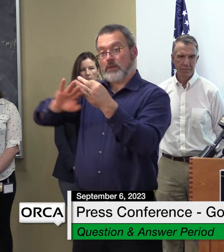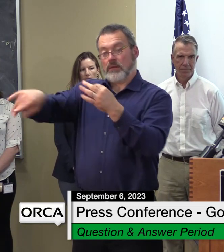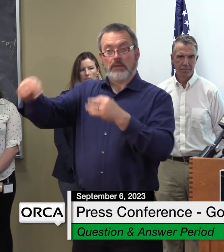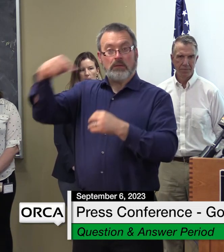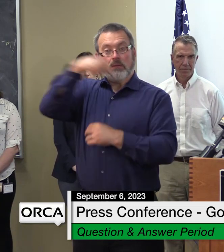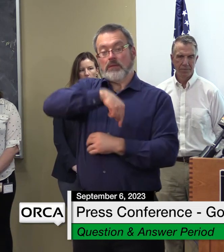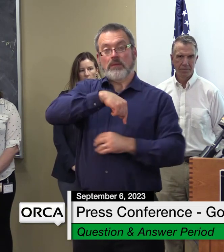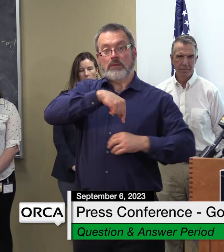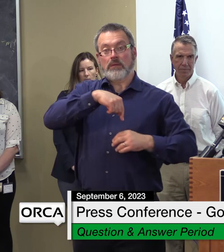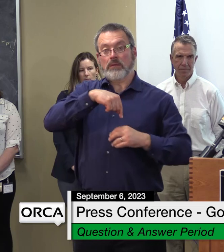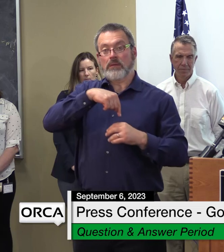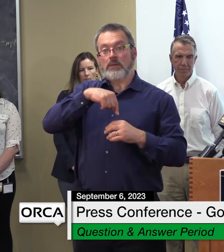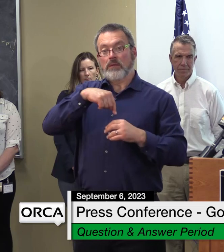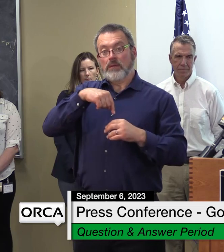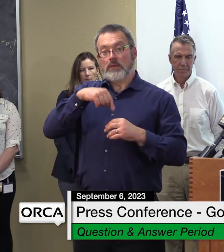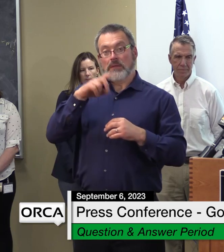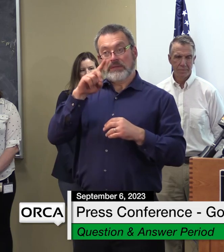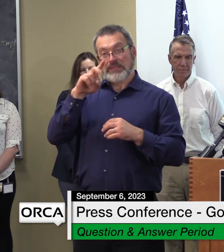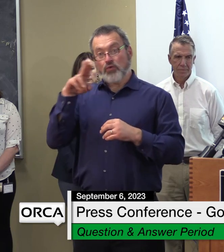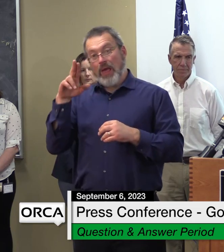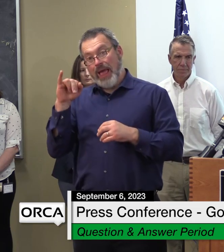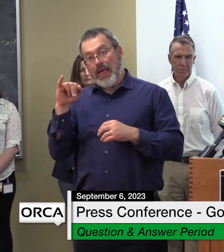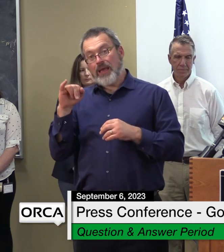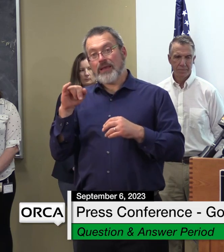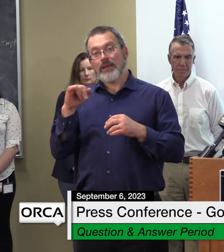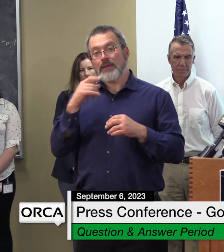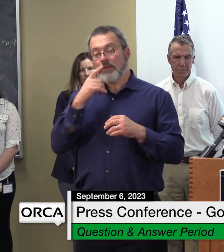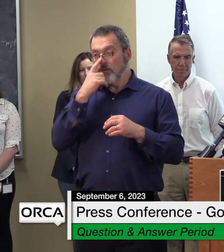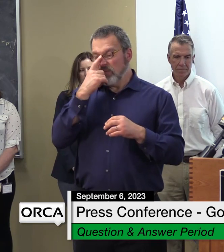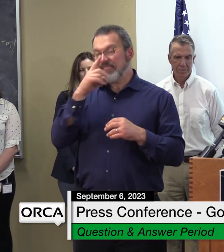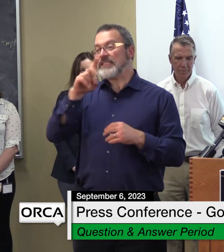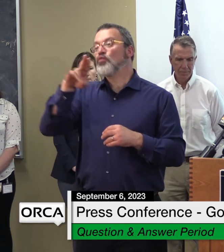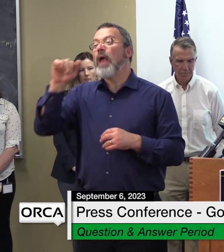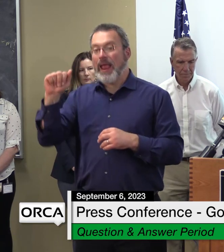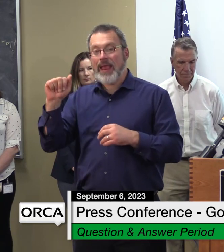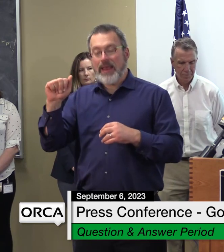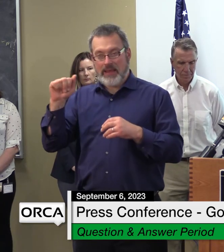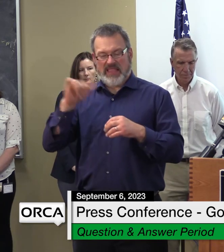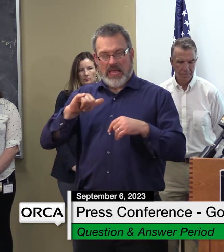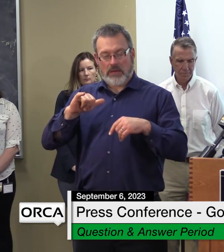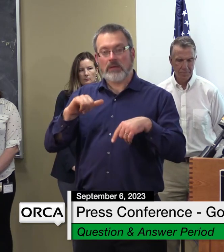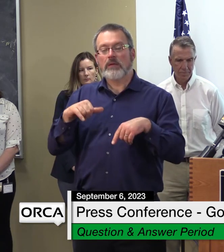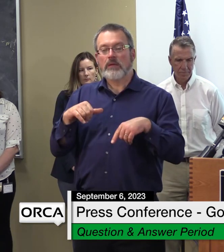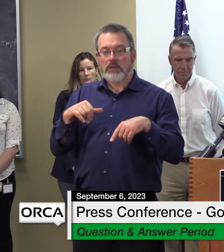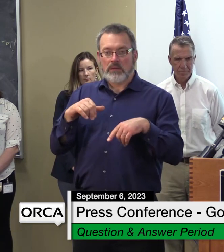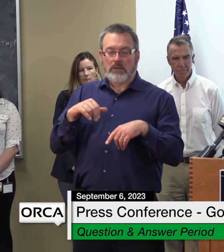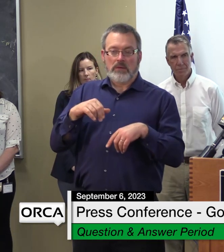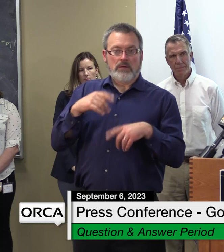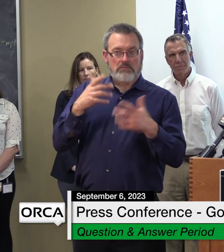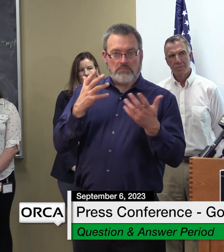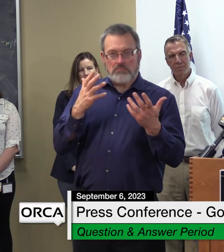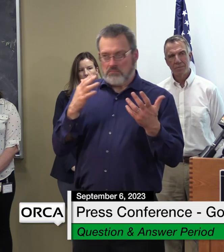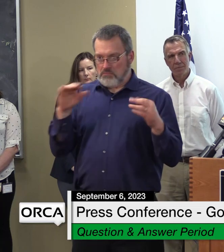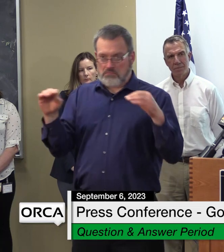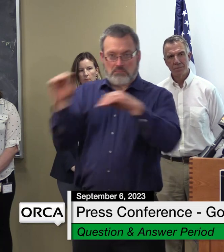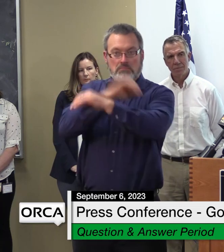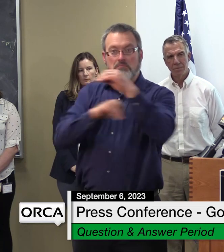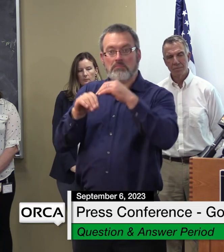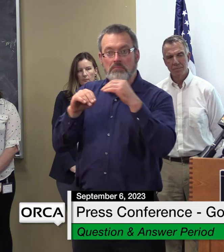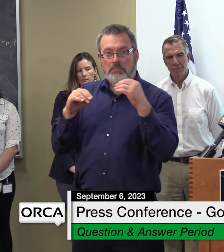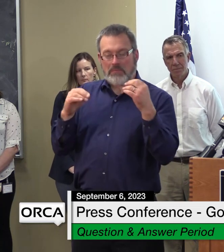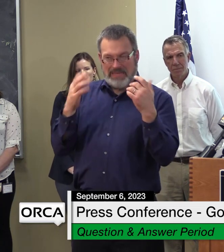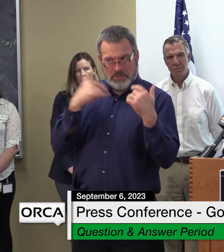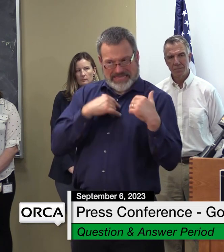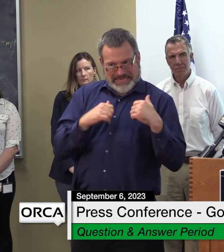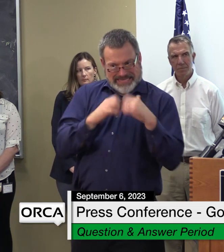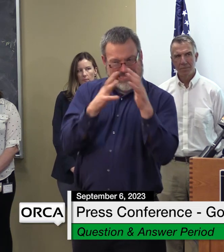on working as fast as we can to get the DUA system program built and payments out the door for individuals who don't qualify for